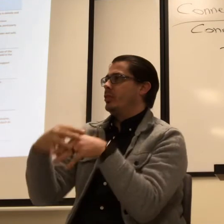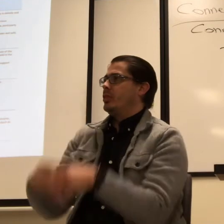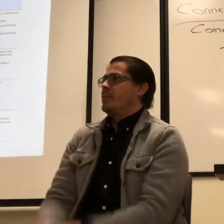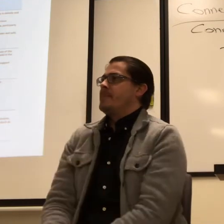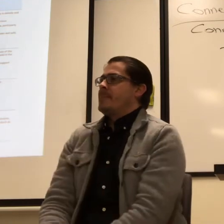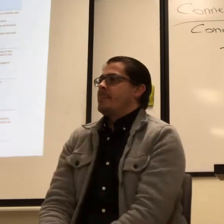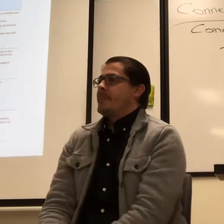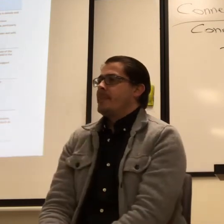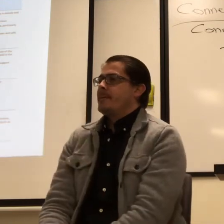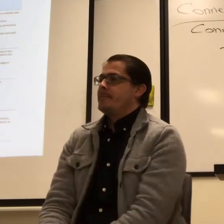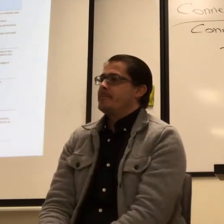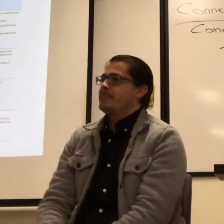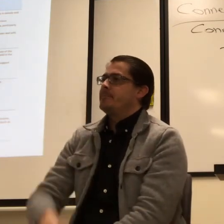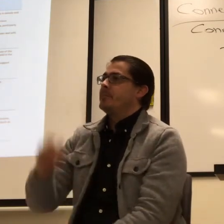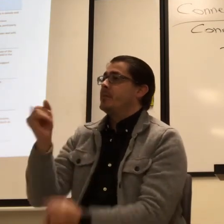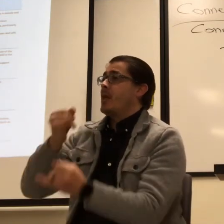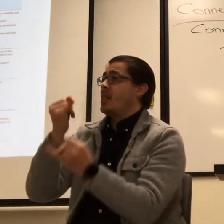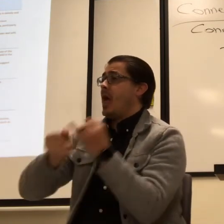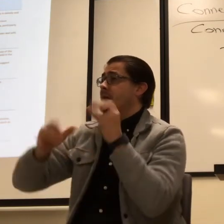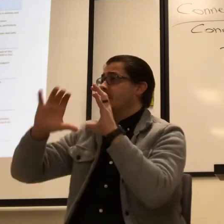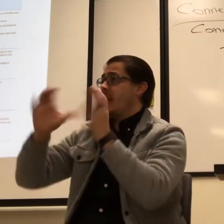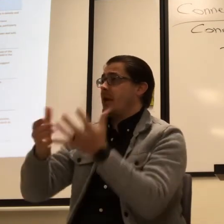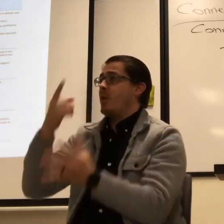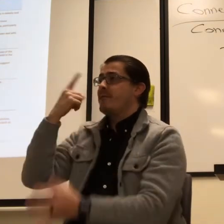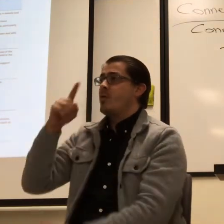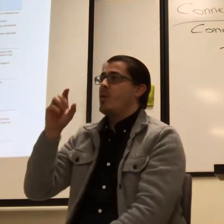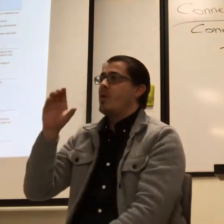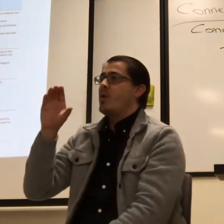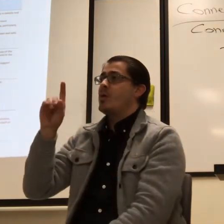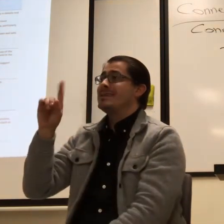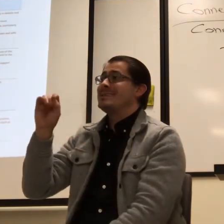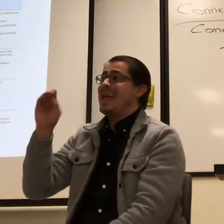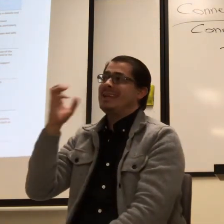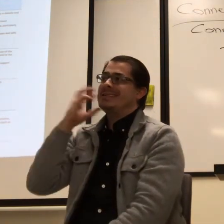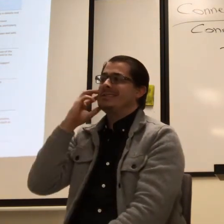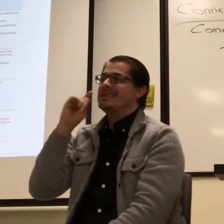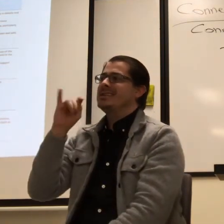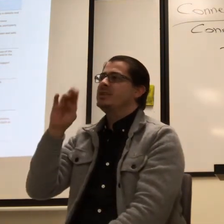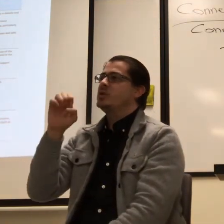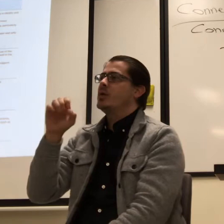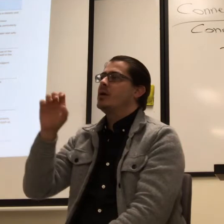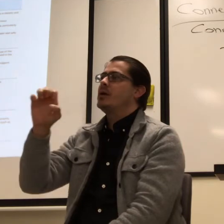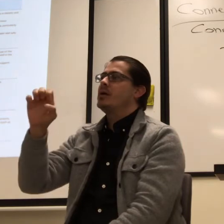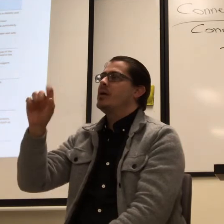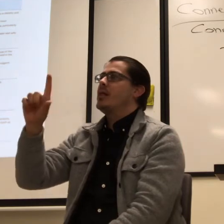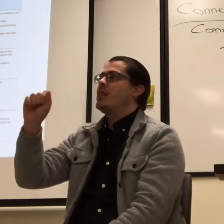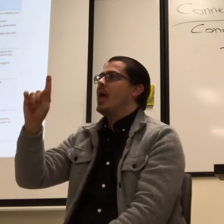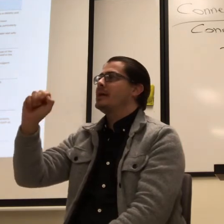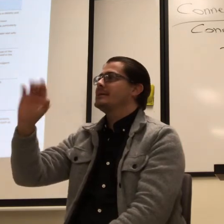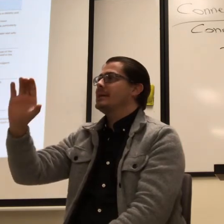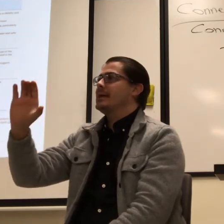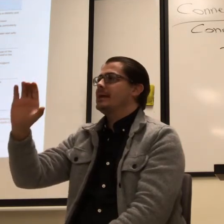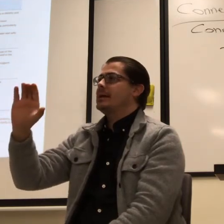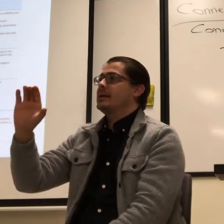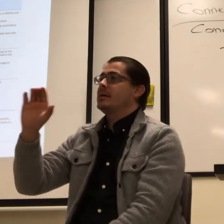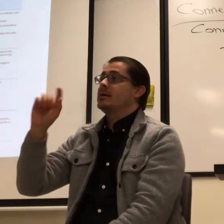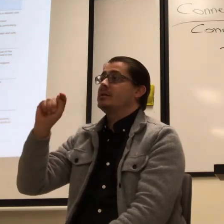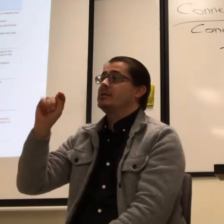The last category of the dense tissues are elastic tissues.